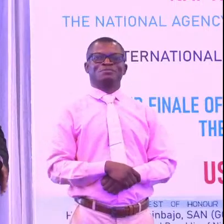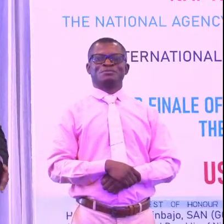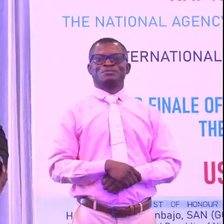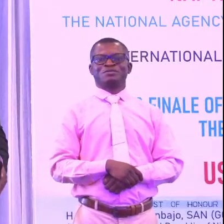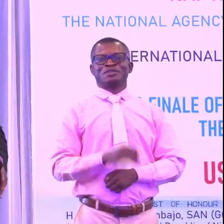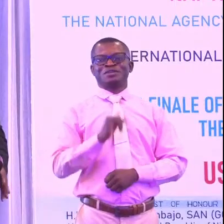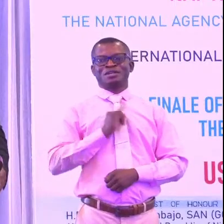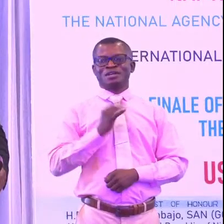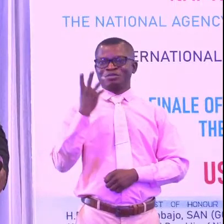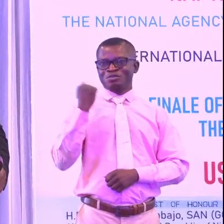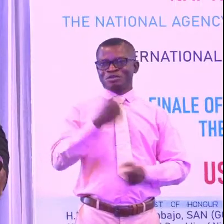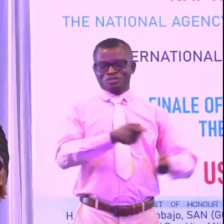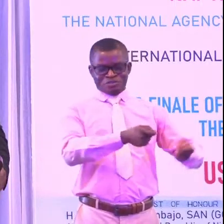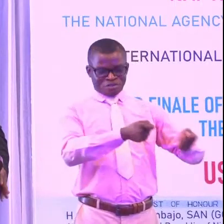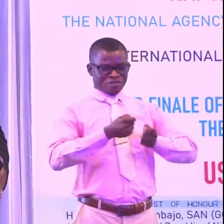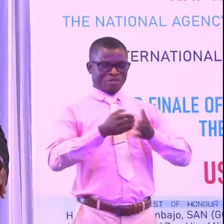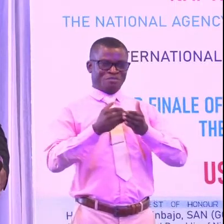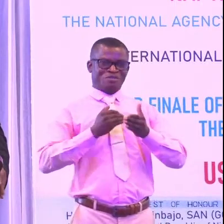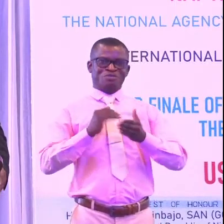I was trafficked before I was born.